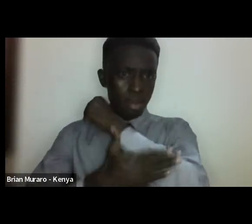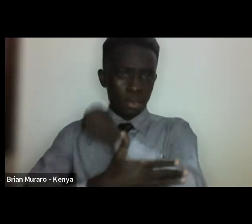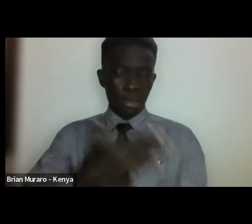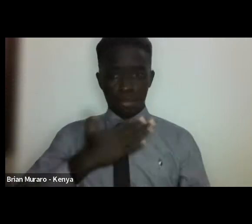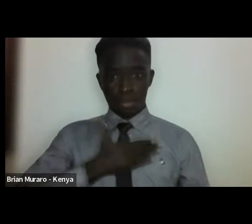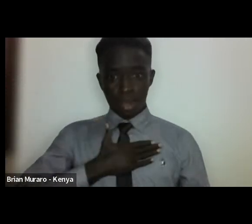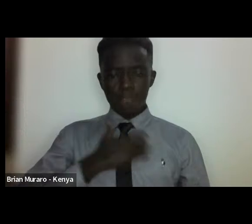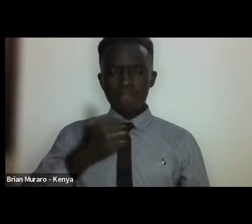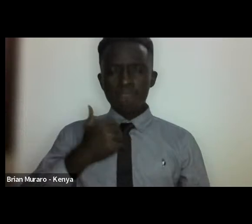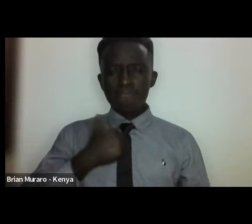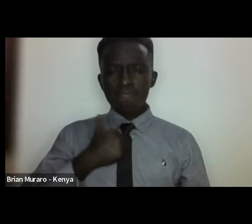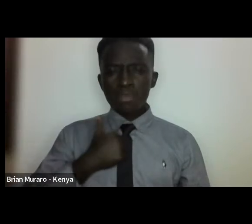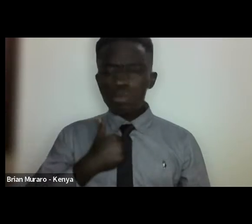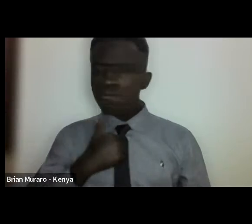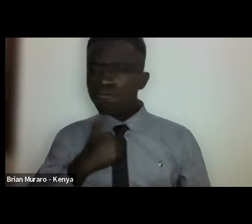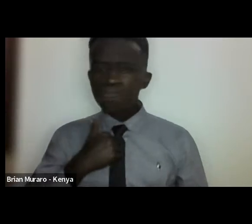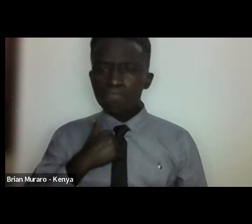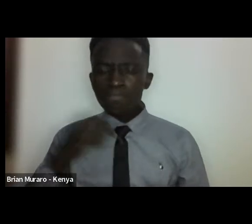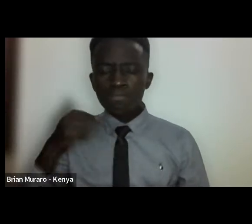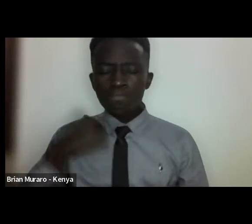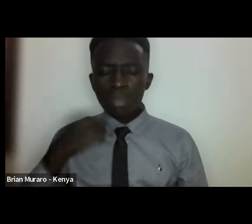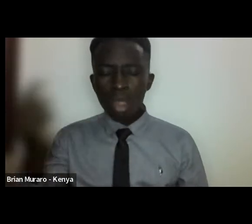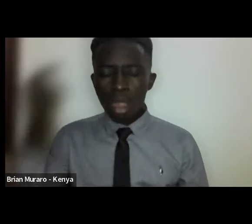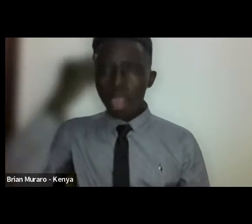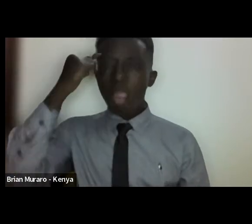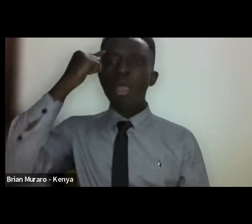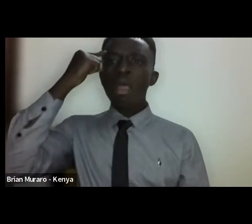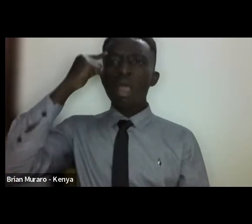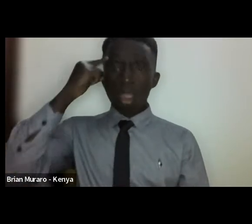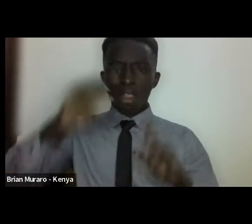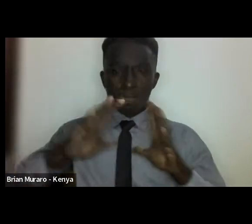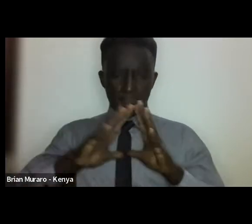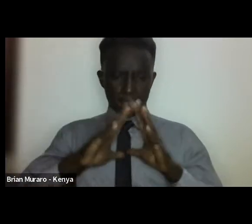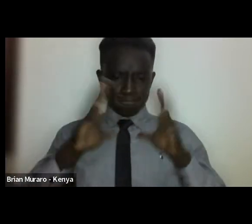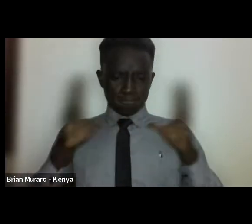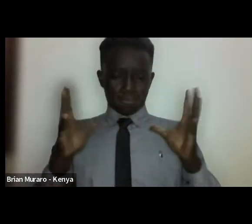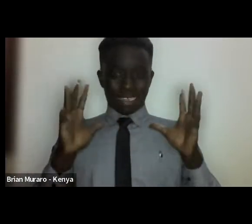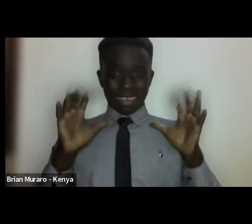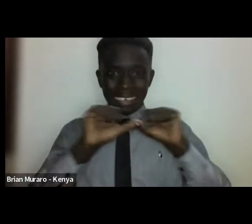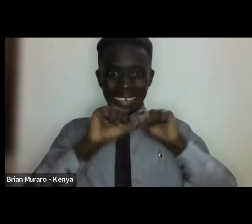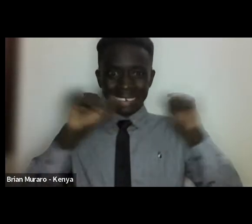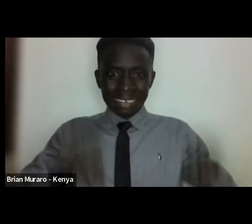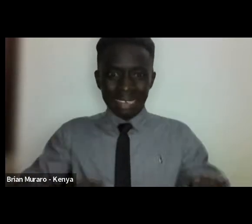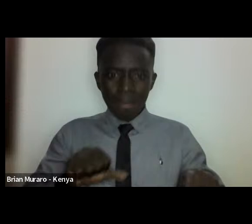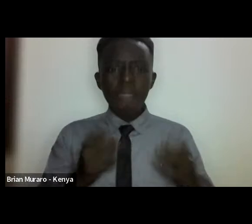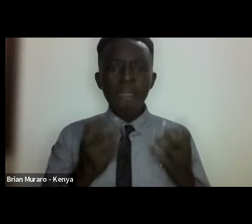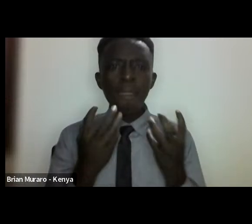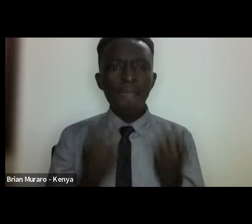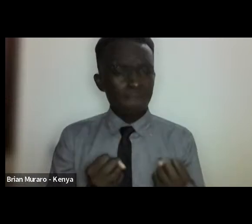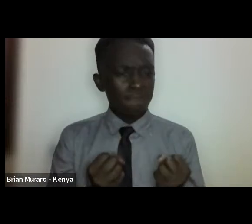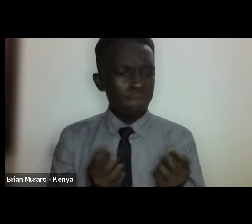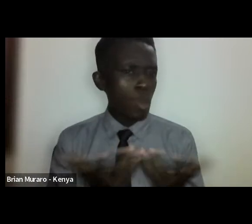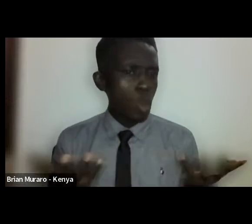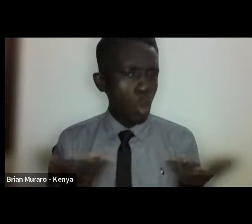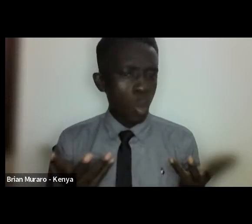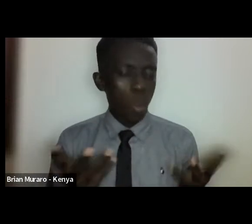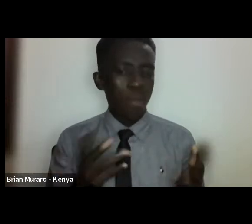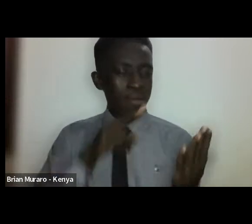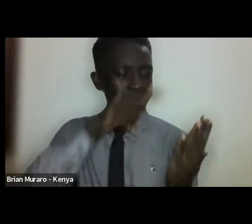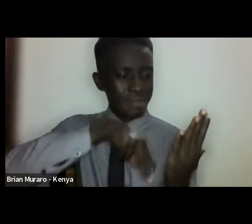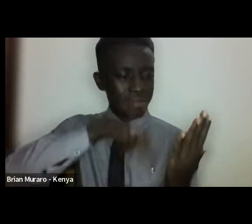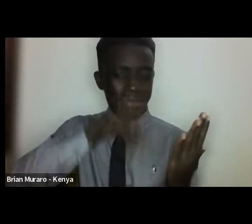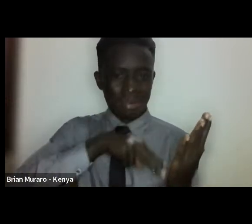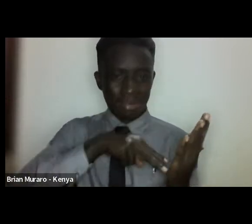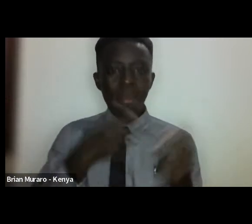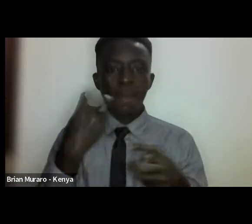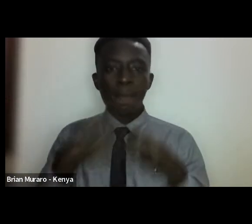noticed in the system, in the broader system, that we have a reading problem and we have a problem